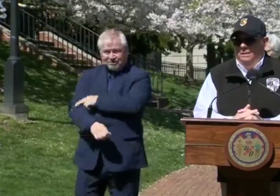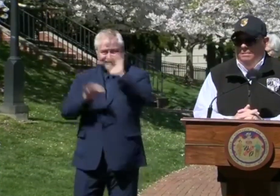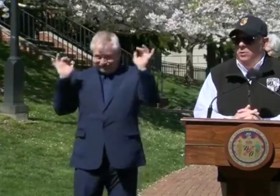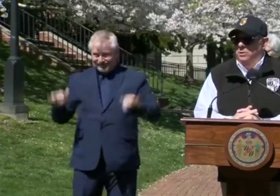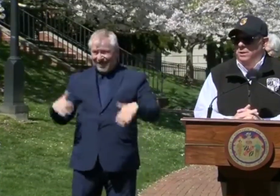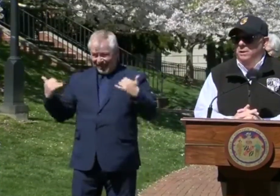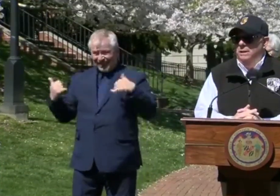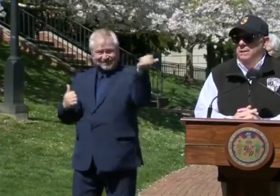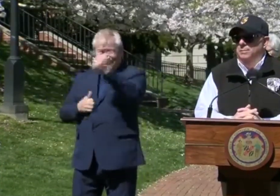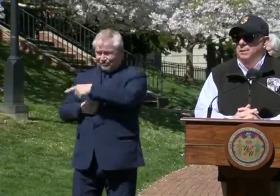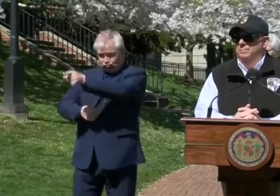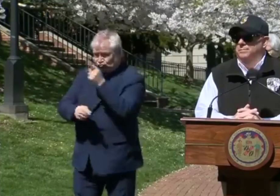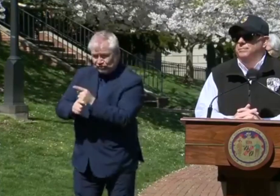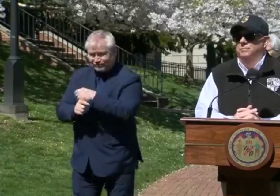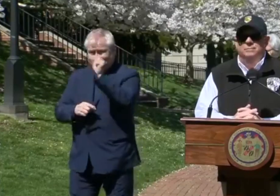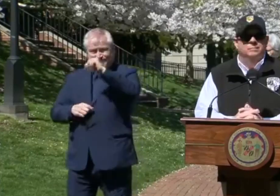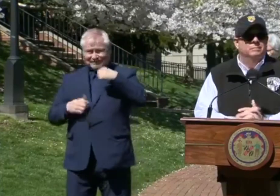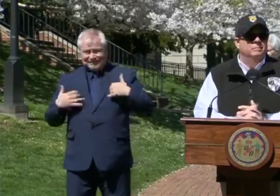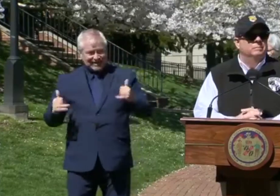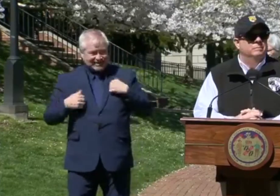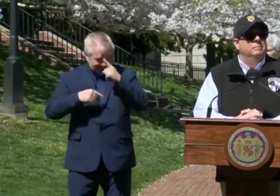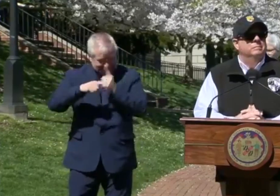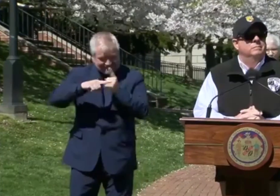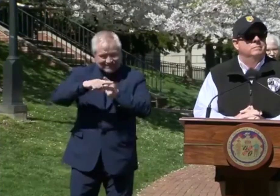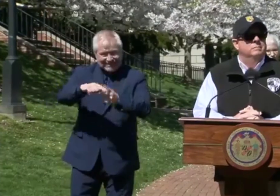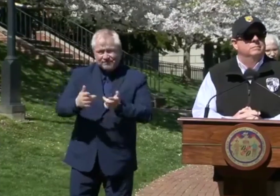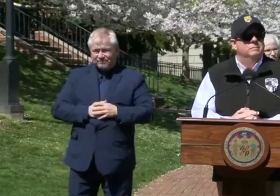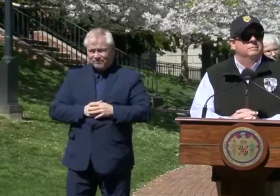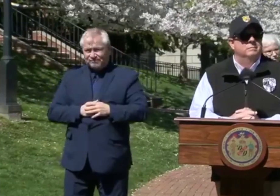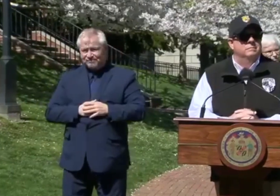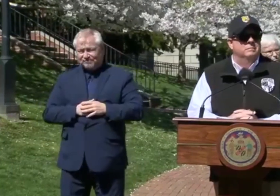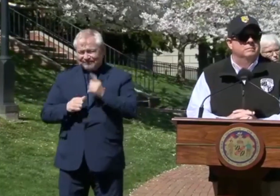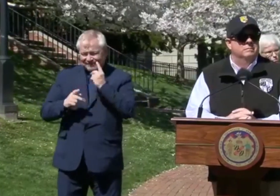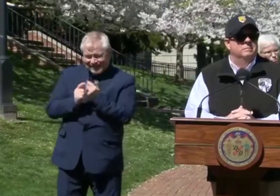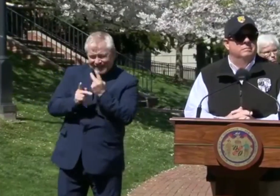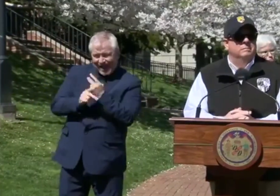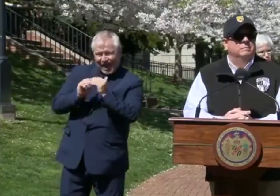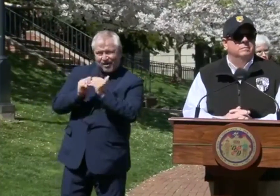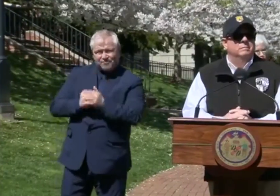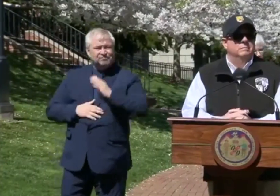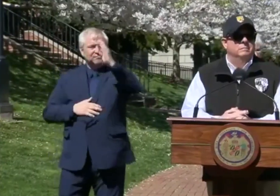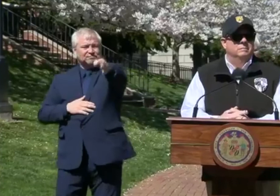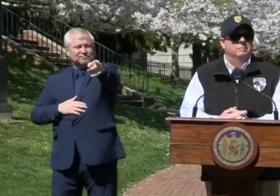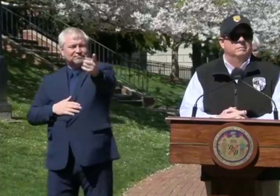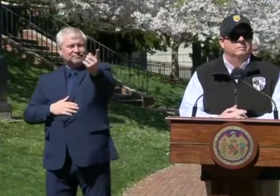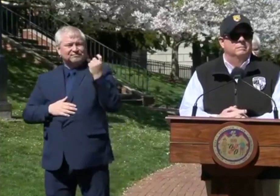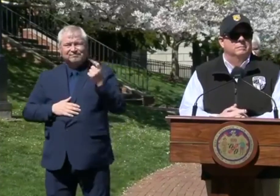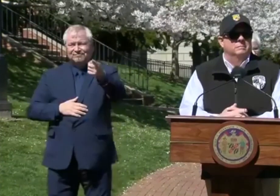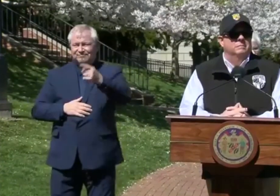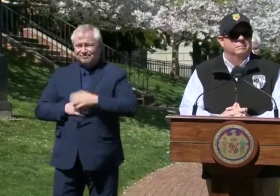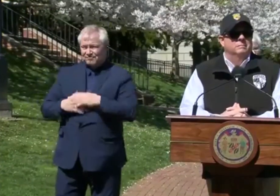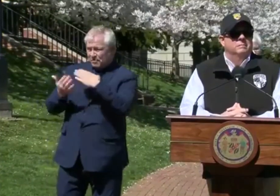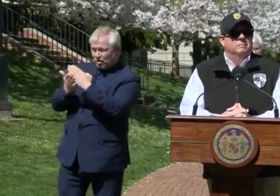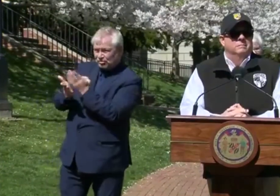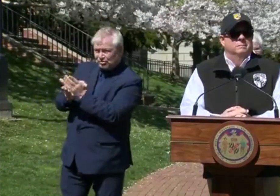are focusing on like a laser beam. Governor, what effect is this likely to have on the state budget, both in the current year that we're winding up and